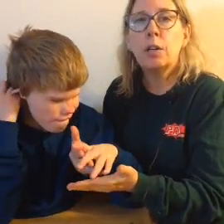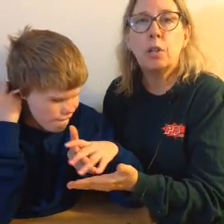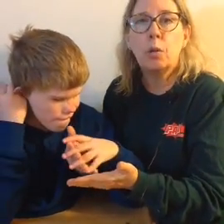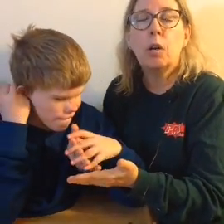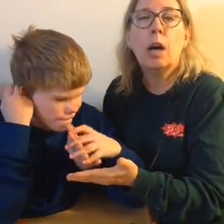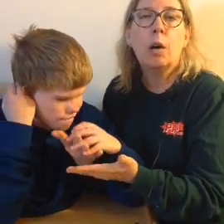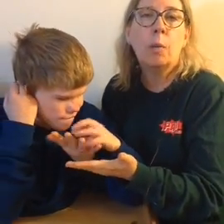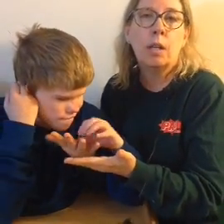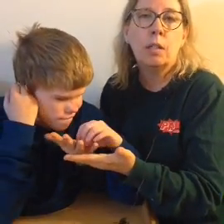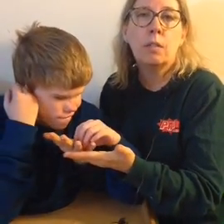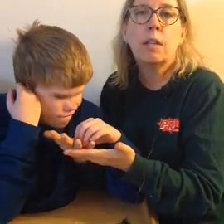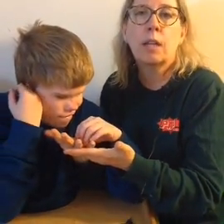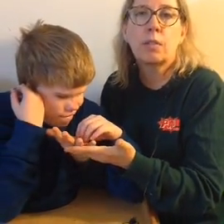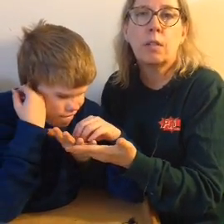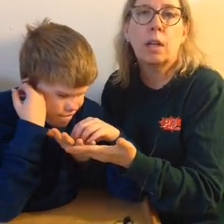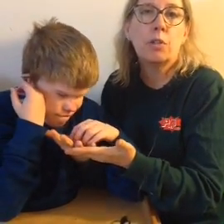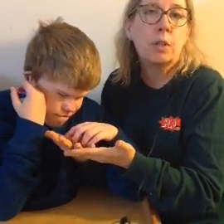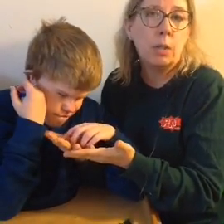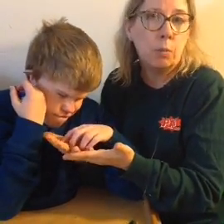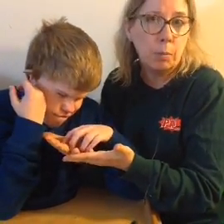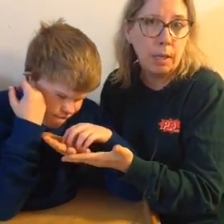you what his next treat will be.